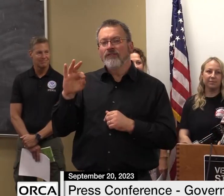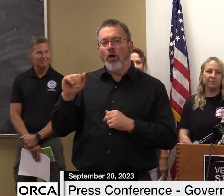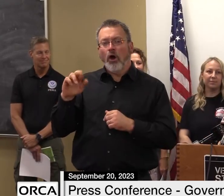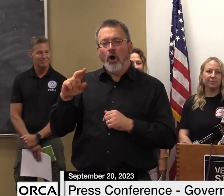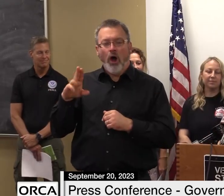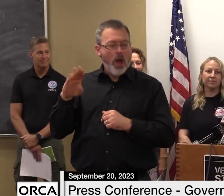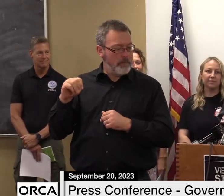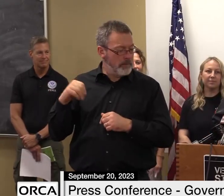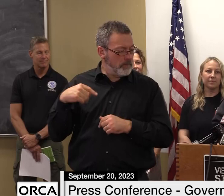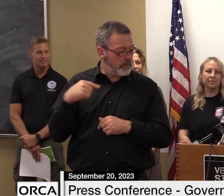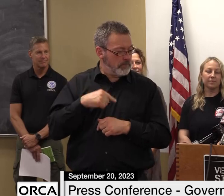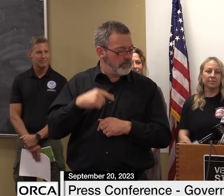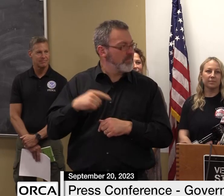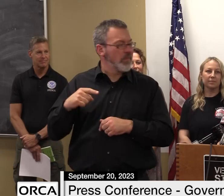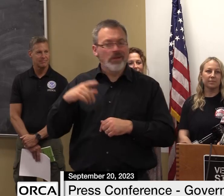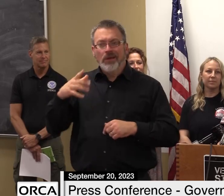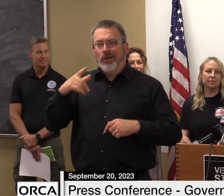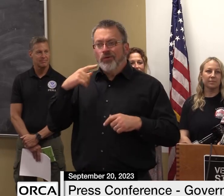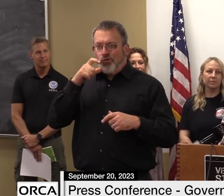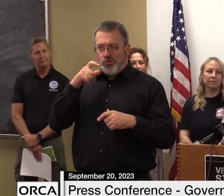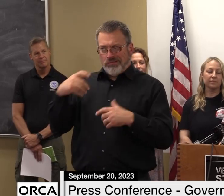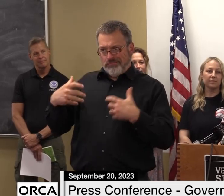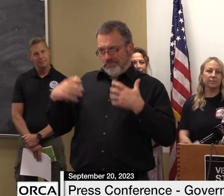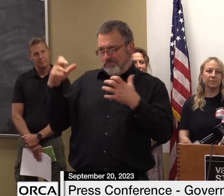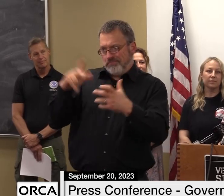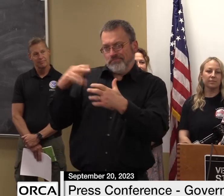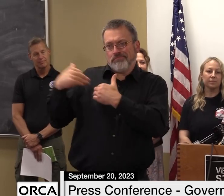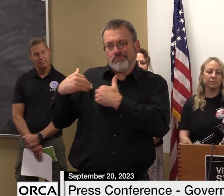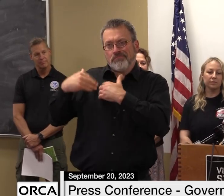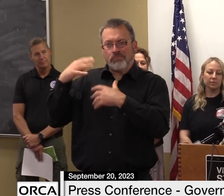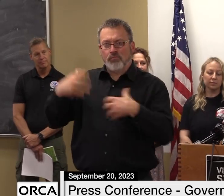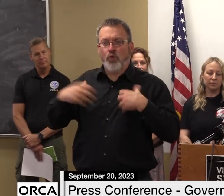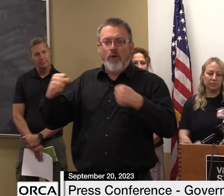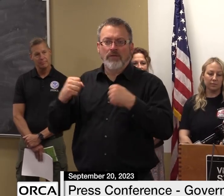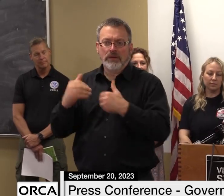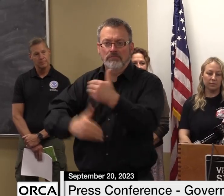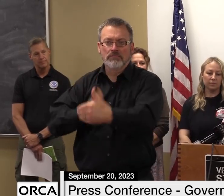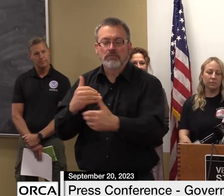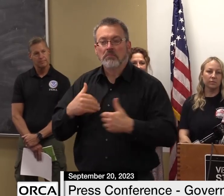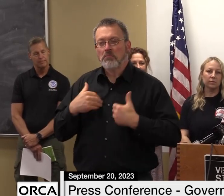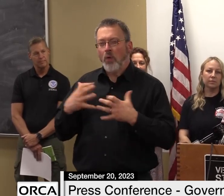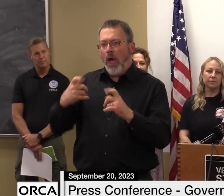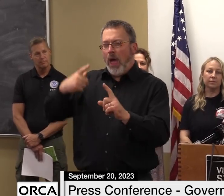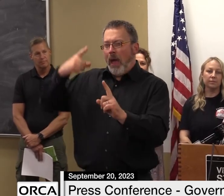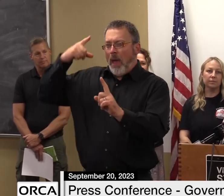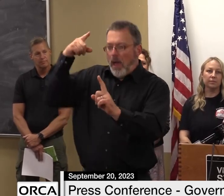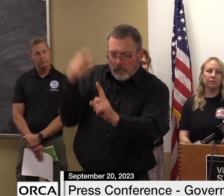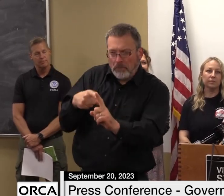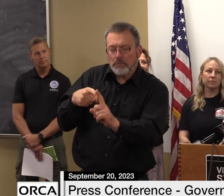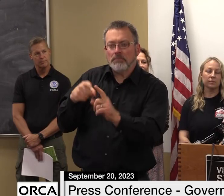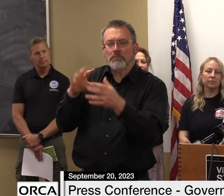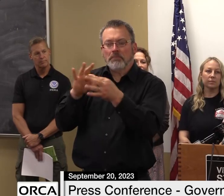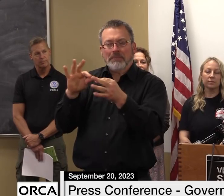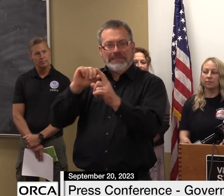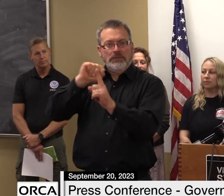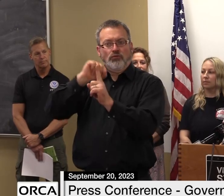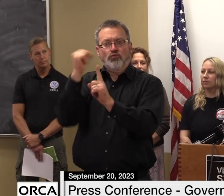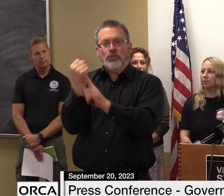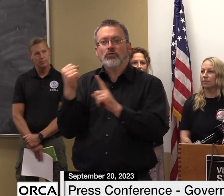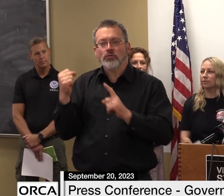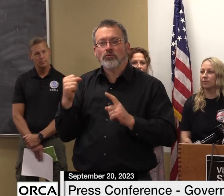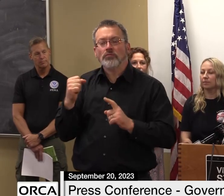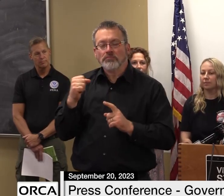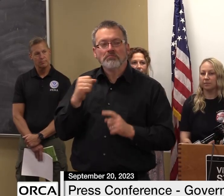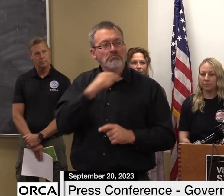Thank you, Jen. So I'd like to start out by talking about one specific type of situation. As the governor referenced,